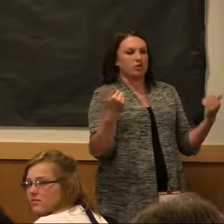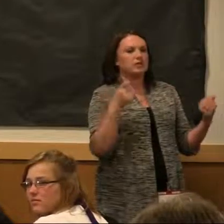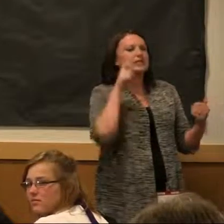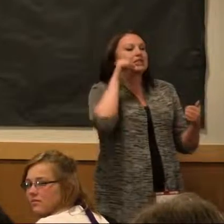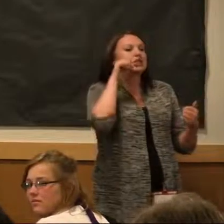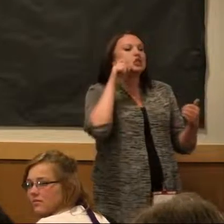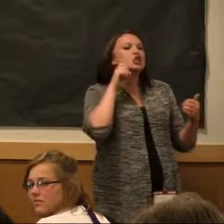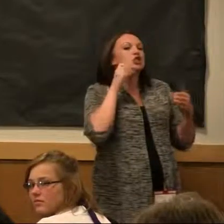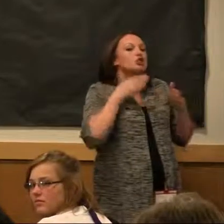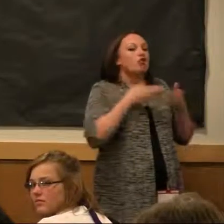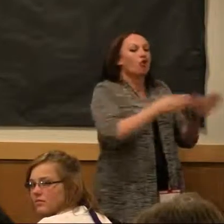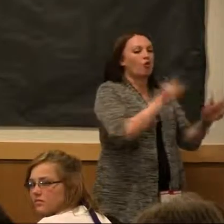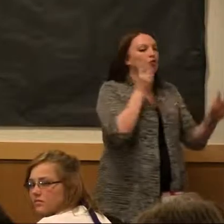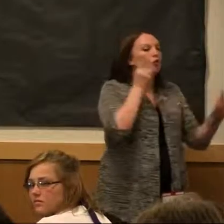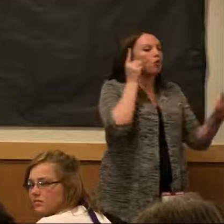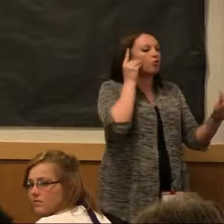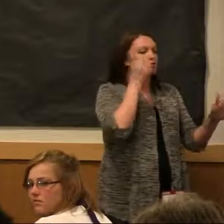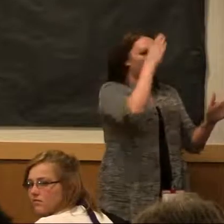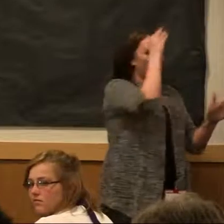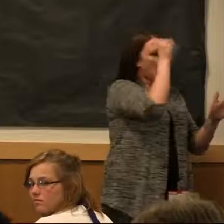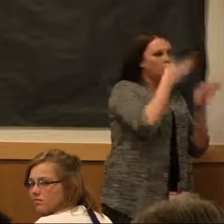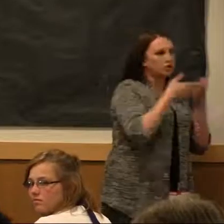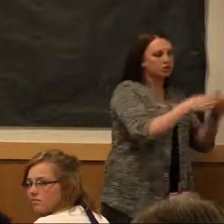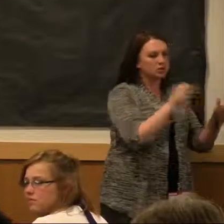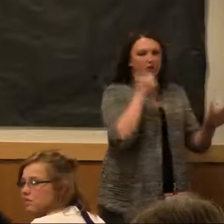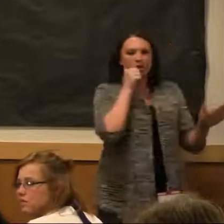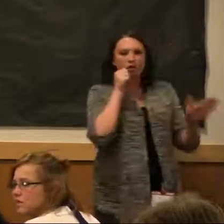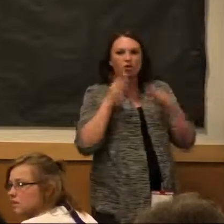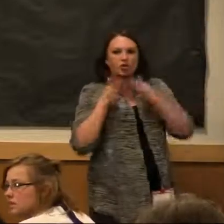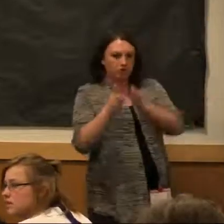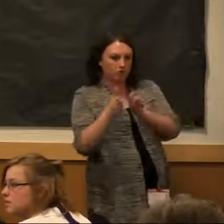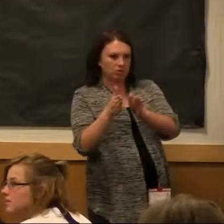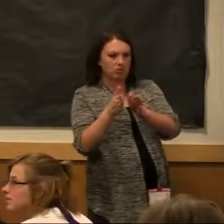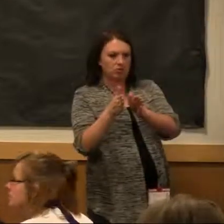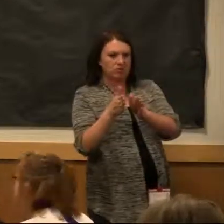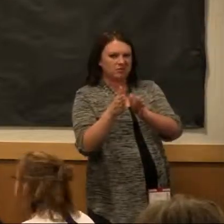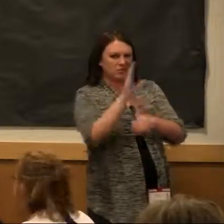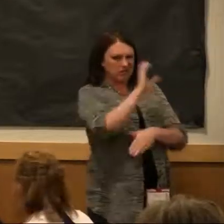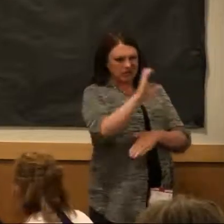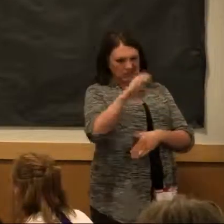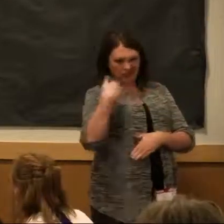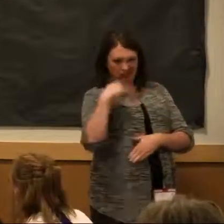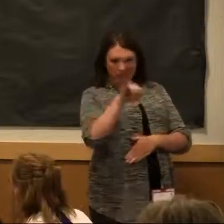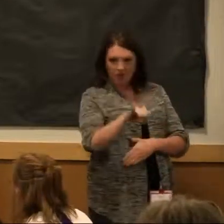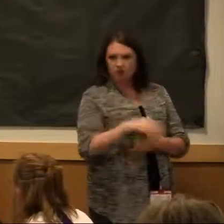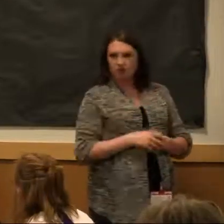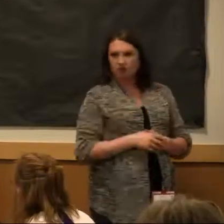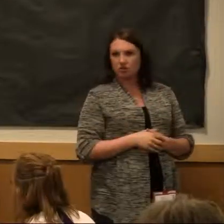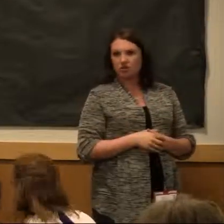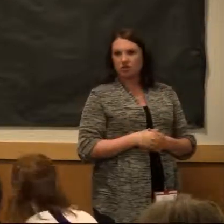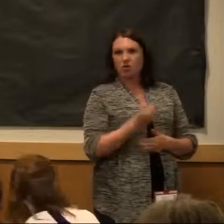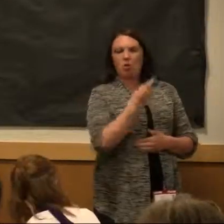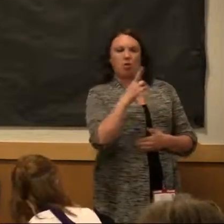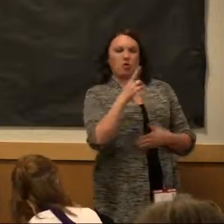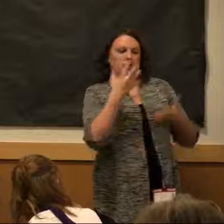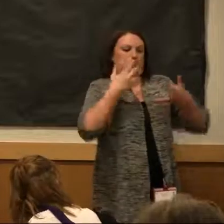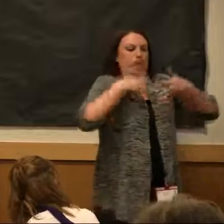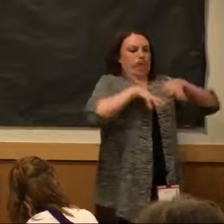gender halls. And so does Colorado College have that? Or are they